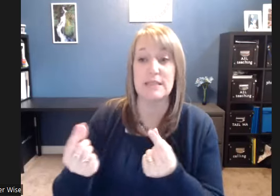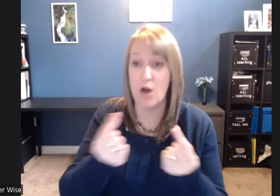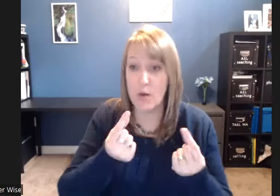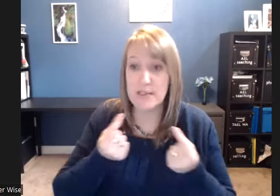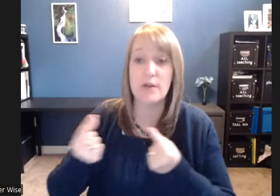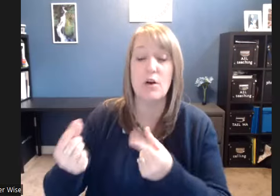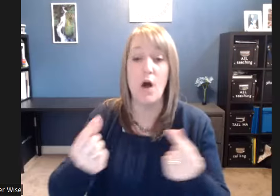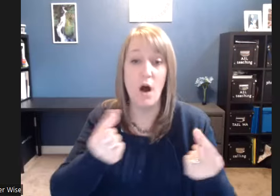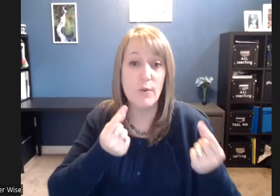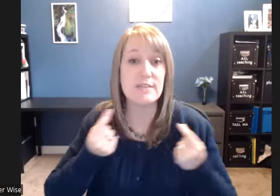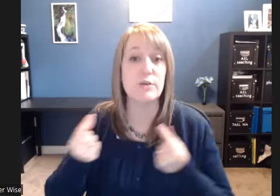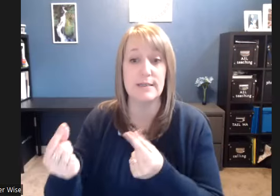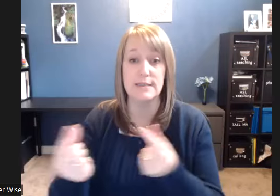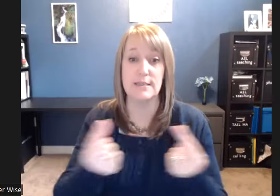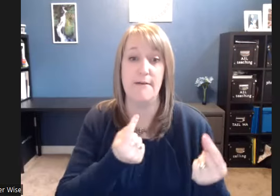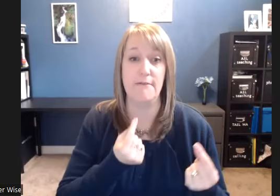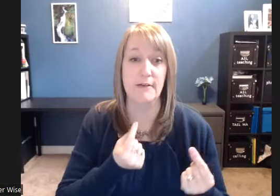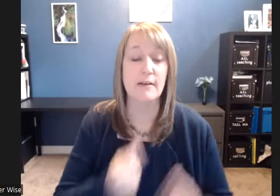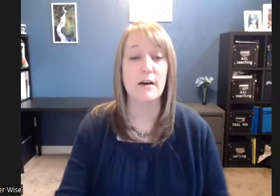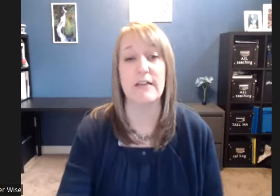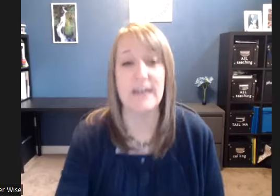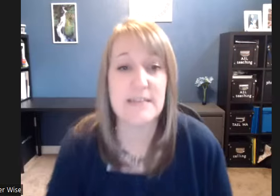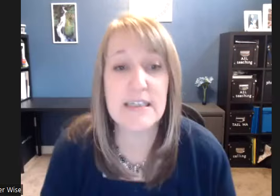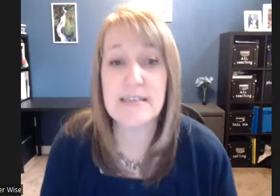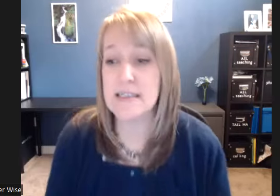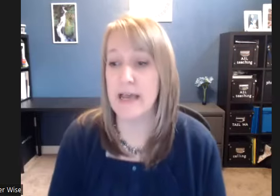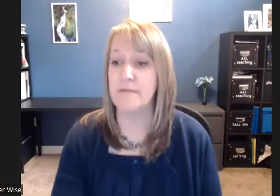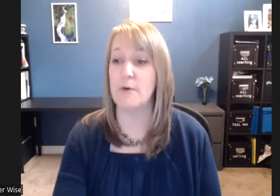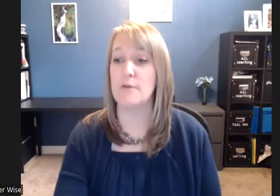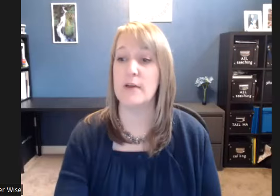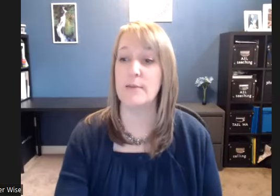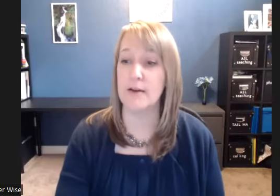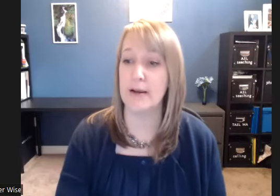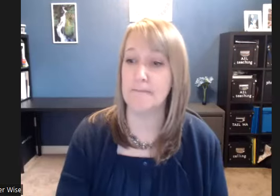like always on the go, always doing stuff. All right, that is lesson 10 for vocabulary.